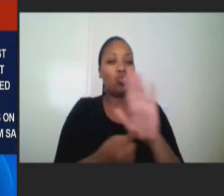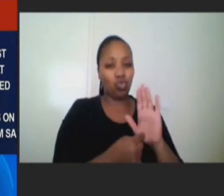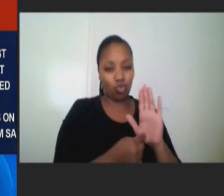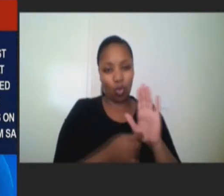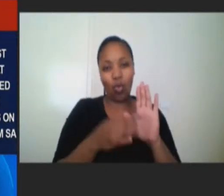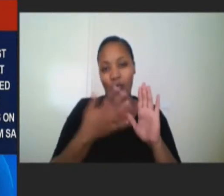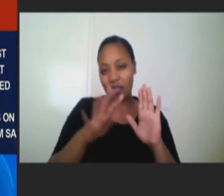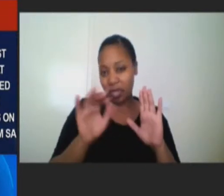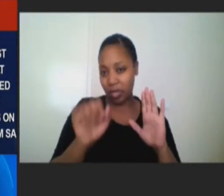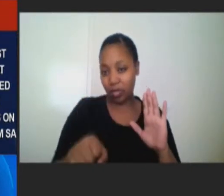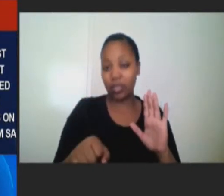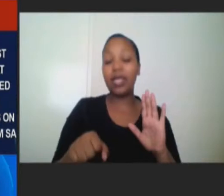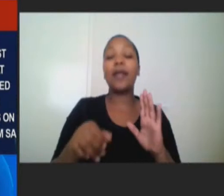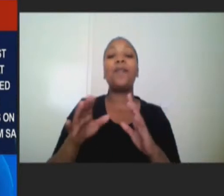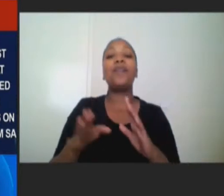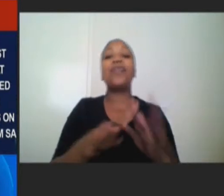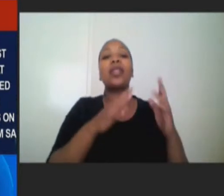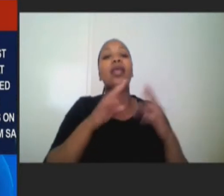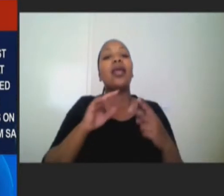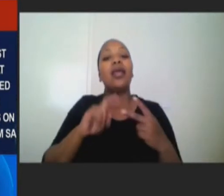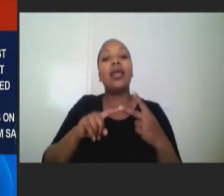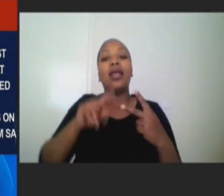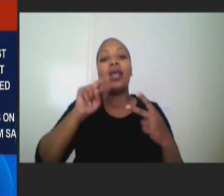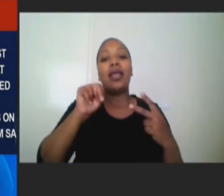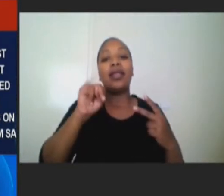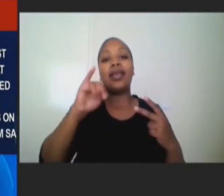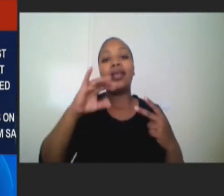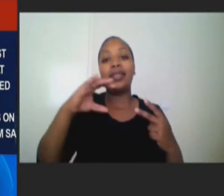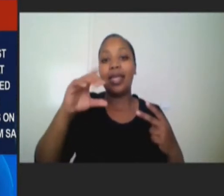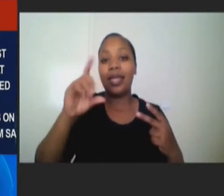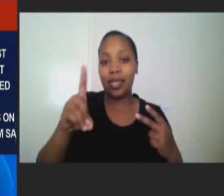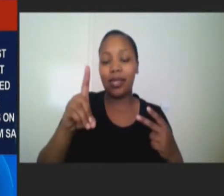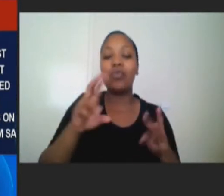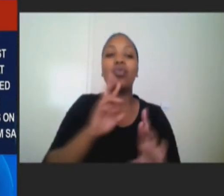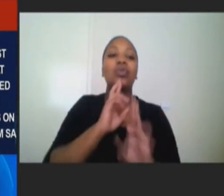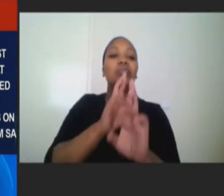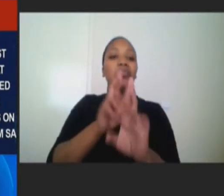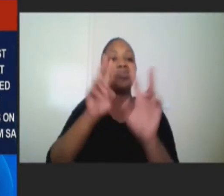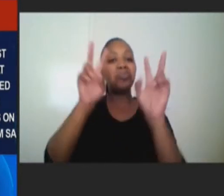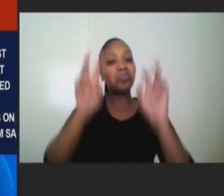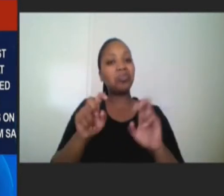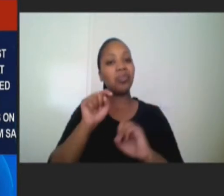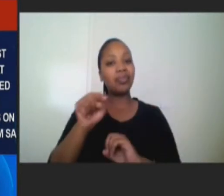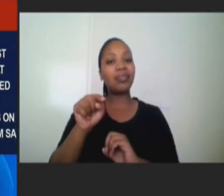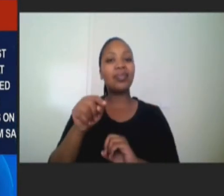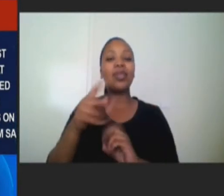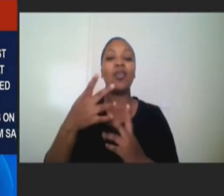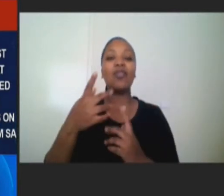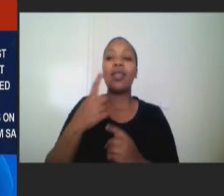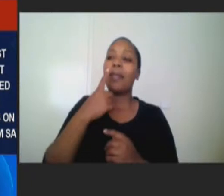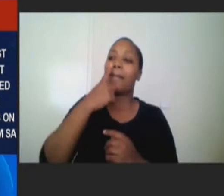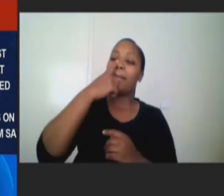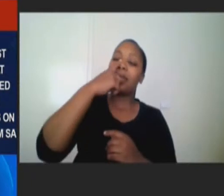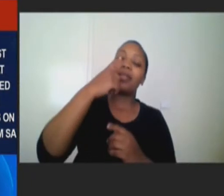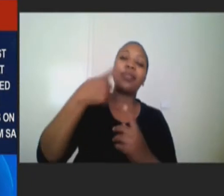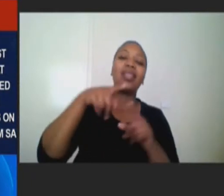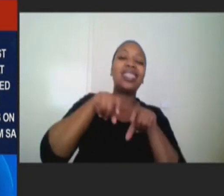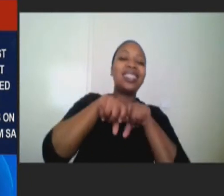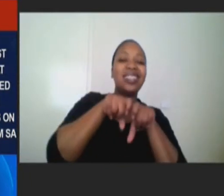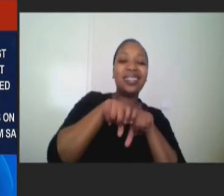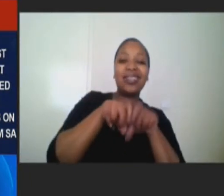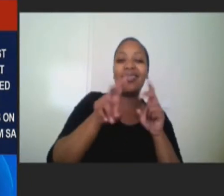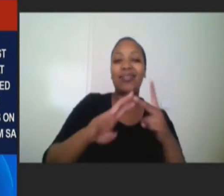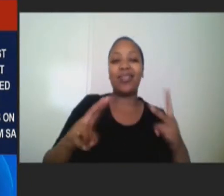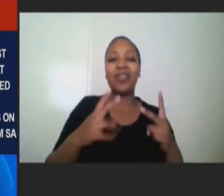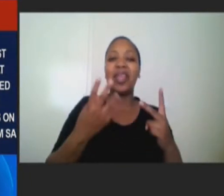NICD can also respond on the PCR and what we use different PCRs in South Africa, and they can talk about why and